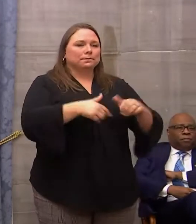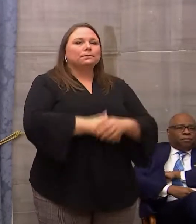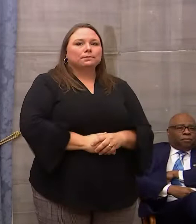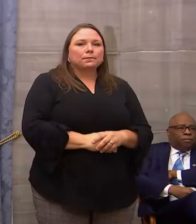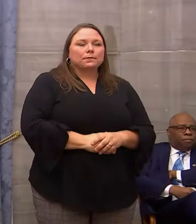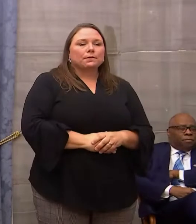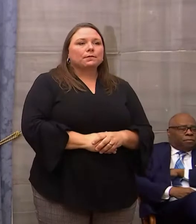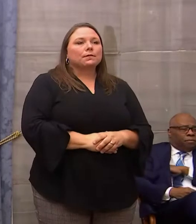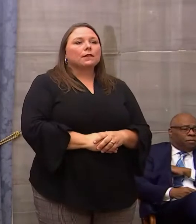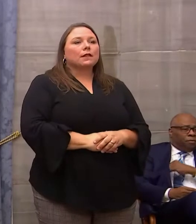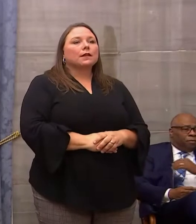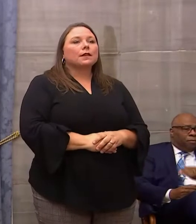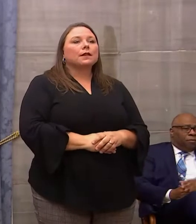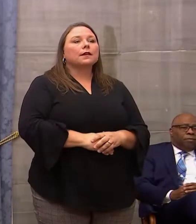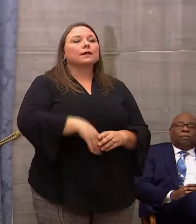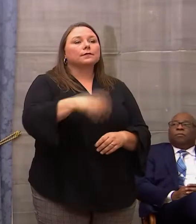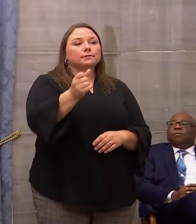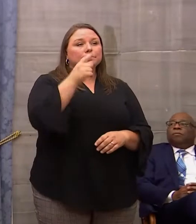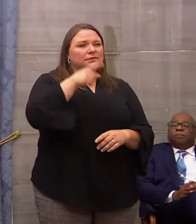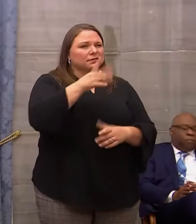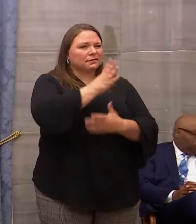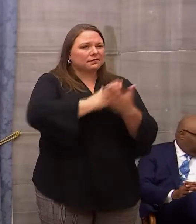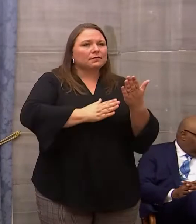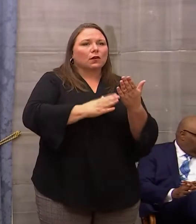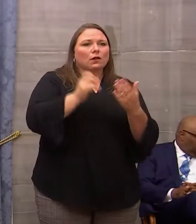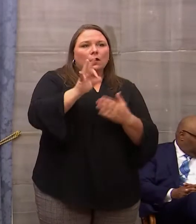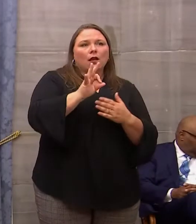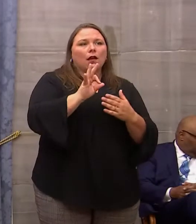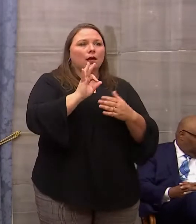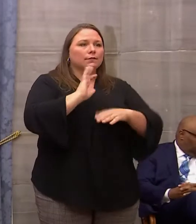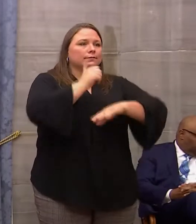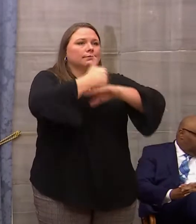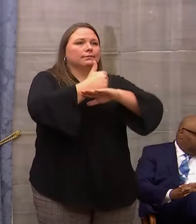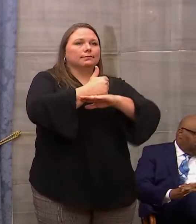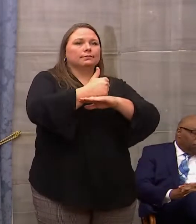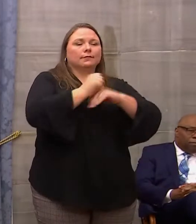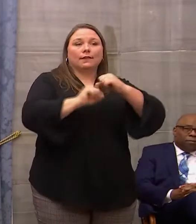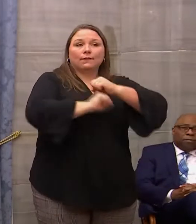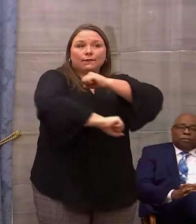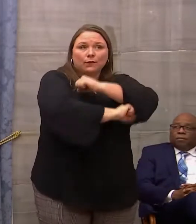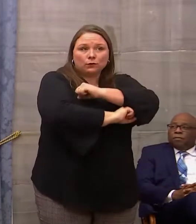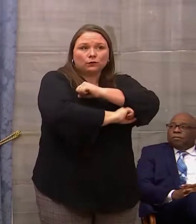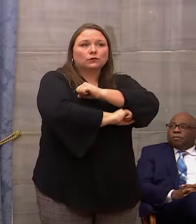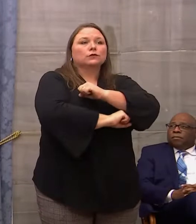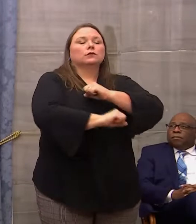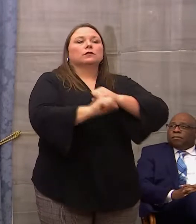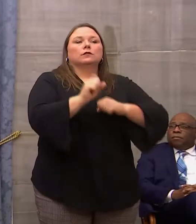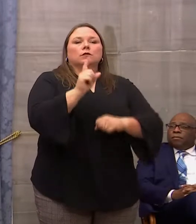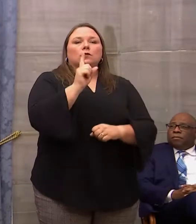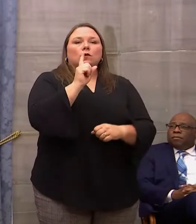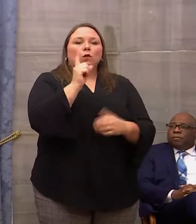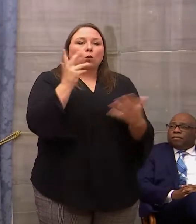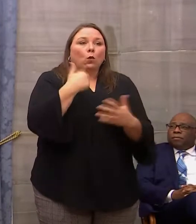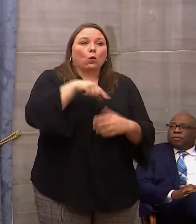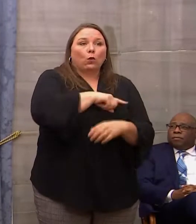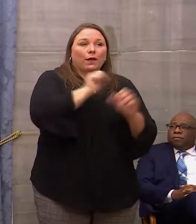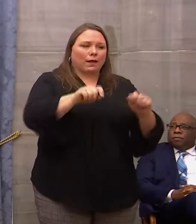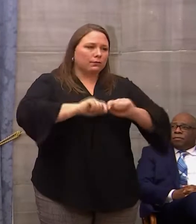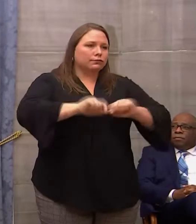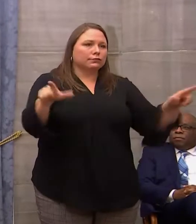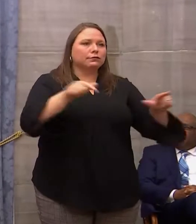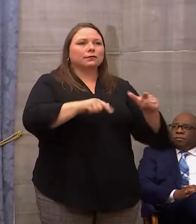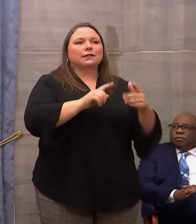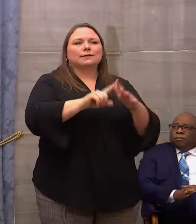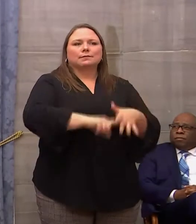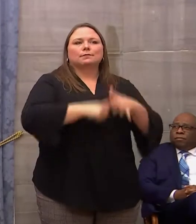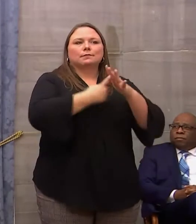and certainly been a part of creating the foundation by which we can launch this pilot